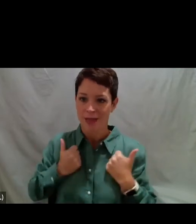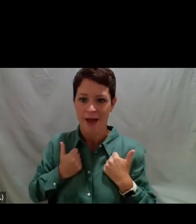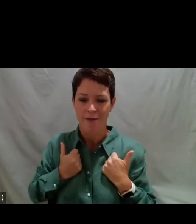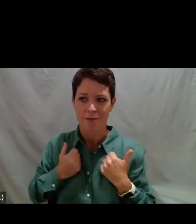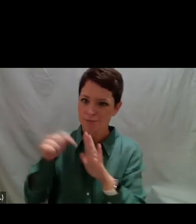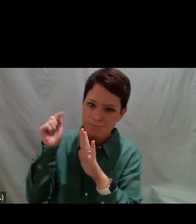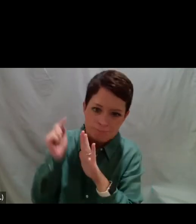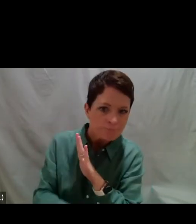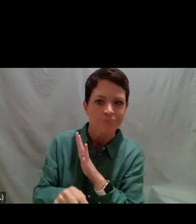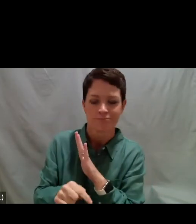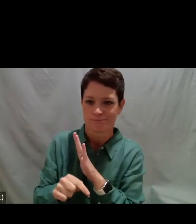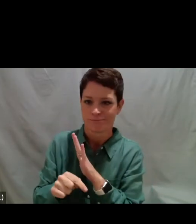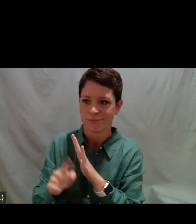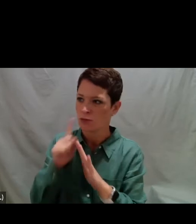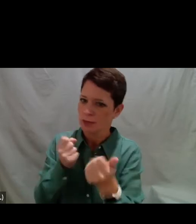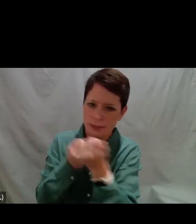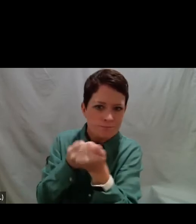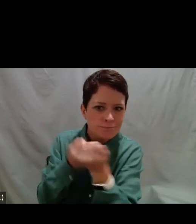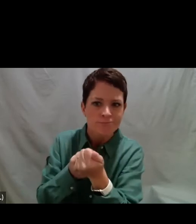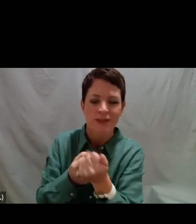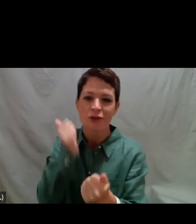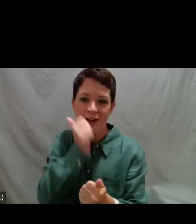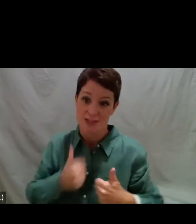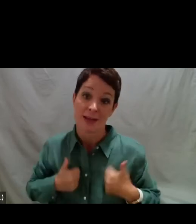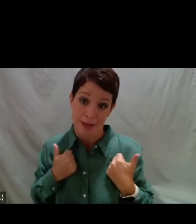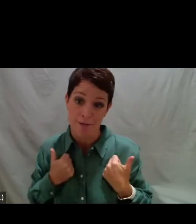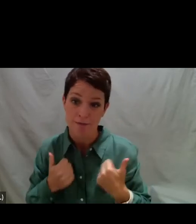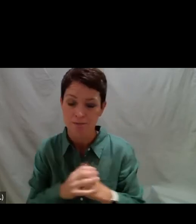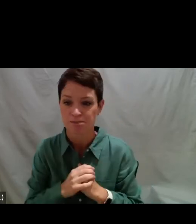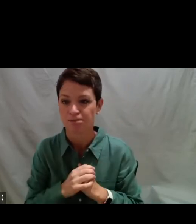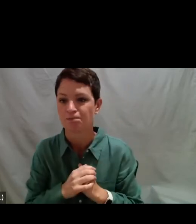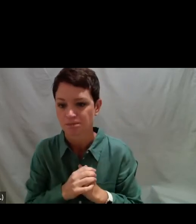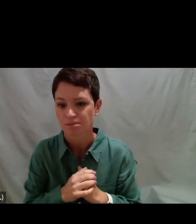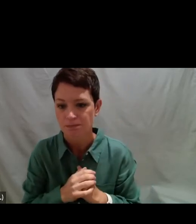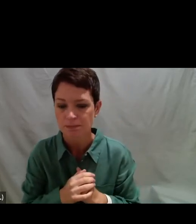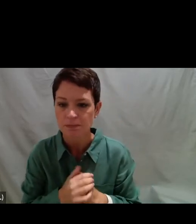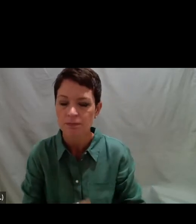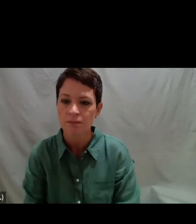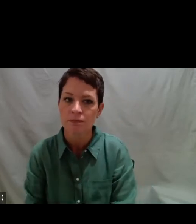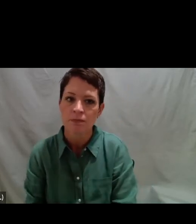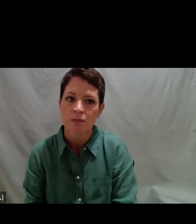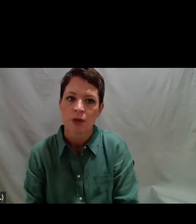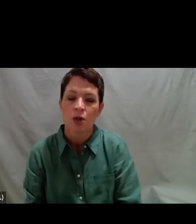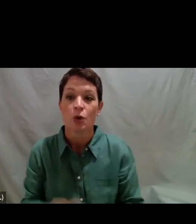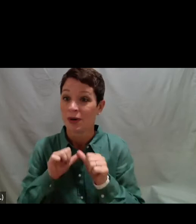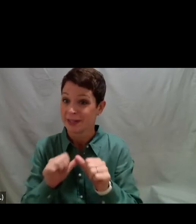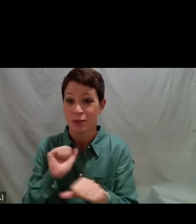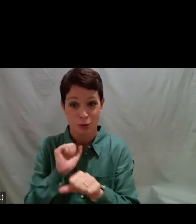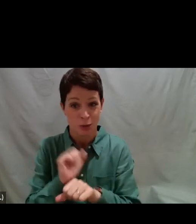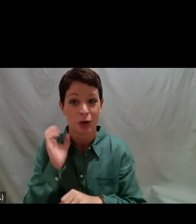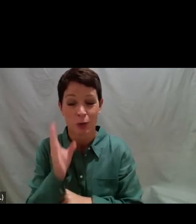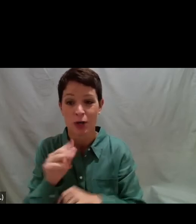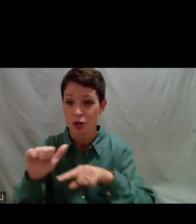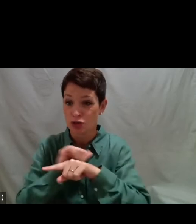in meaning in that everyday life. So we will keep plugging away at that. We'll get a training